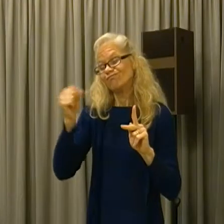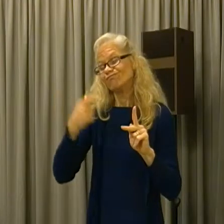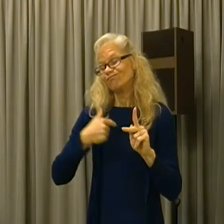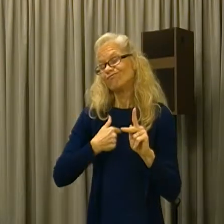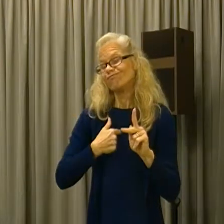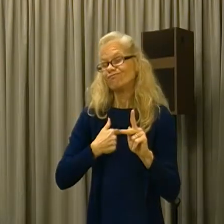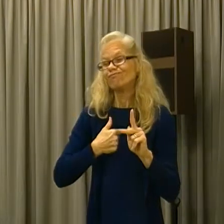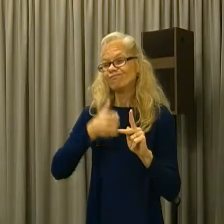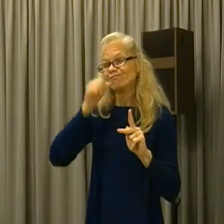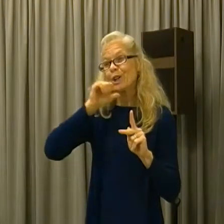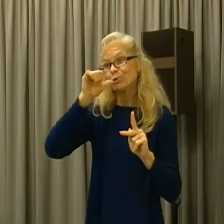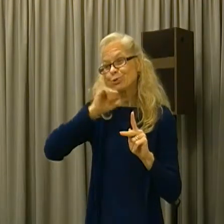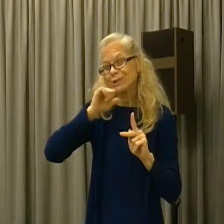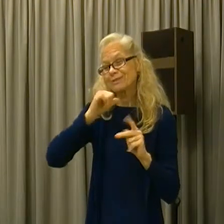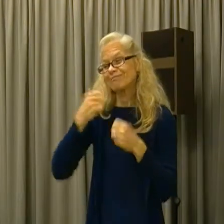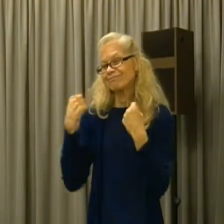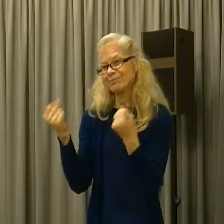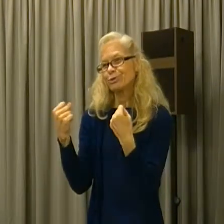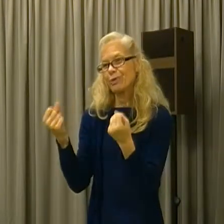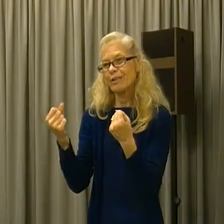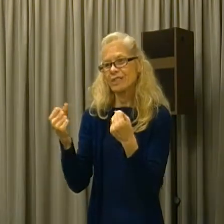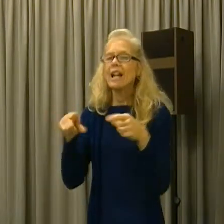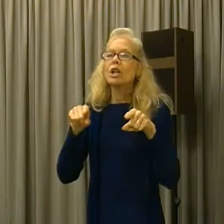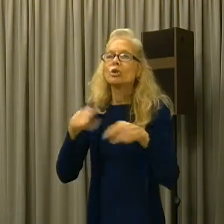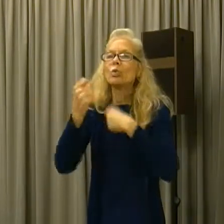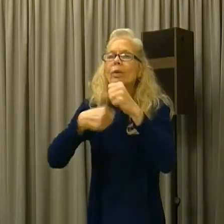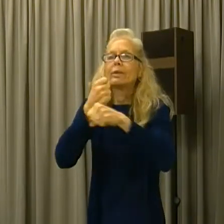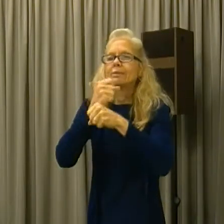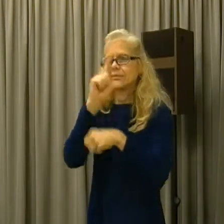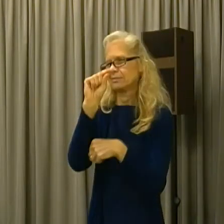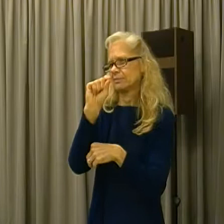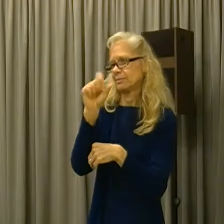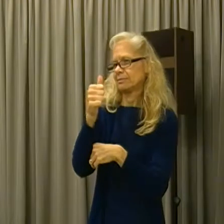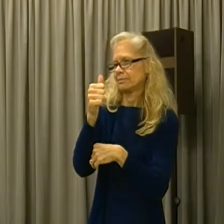million alcohol-impaired driving episodes.